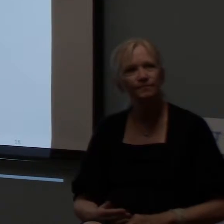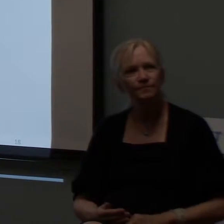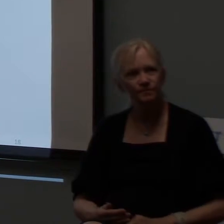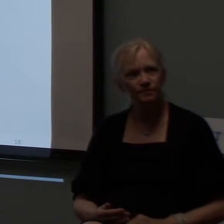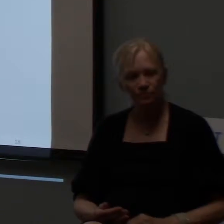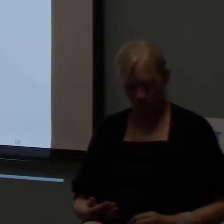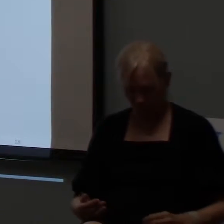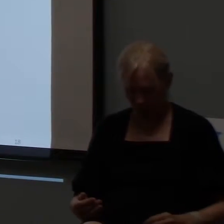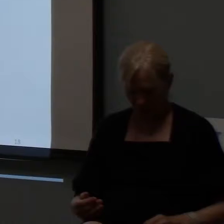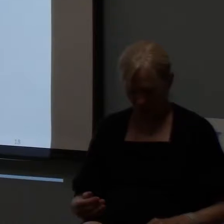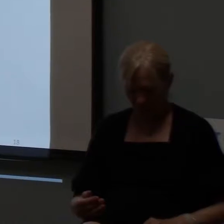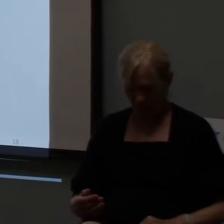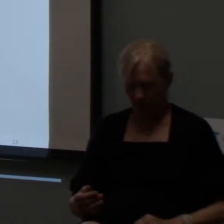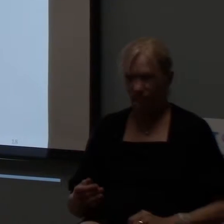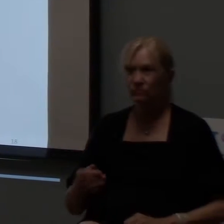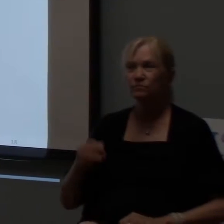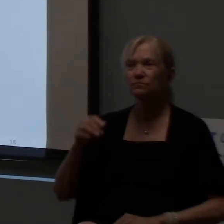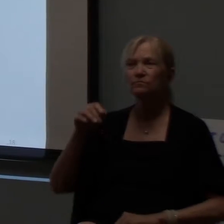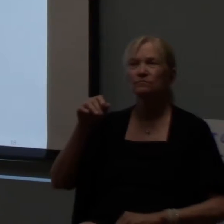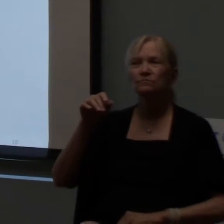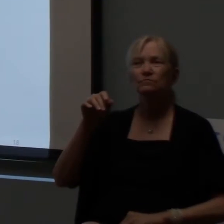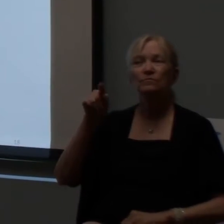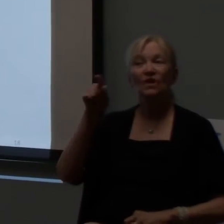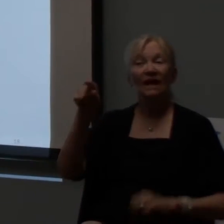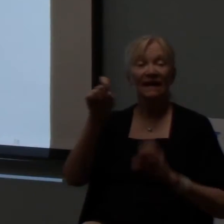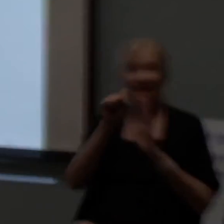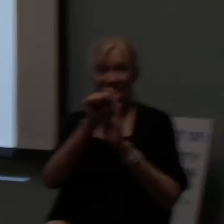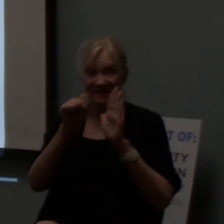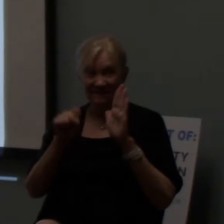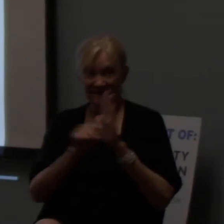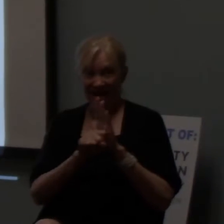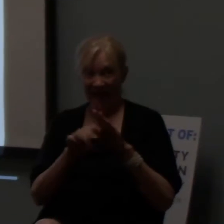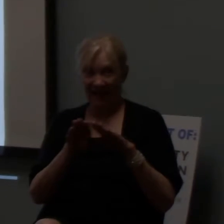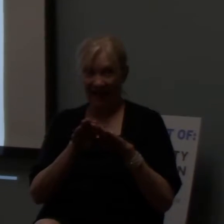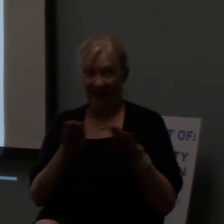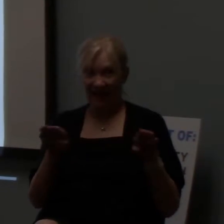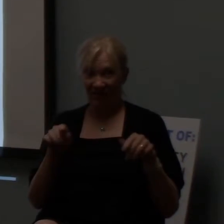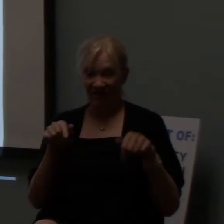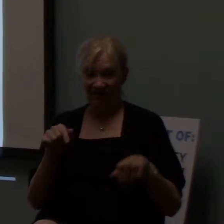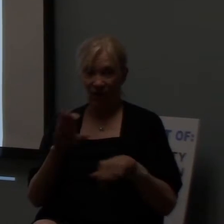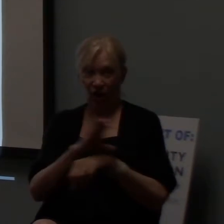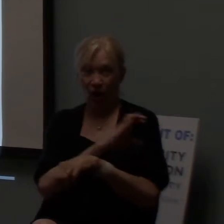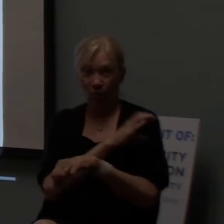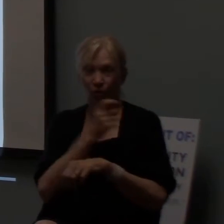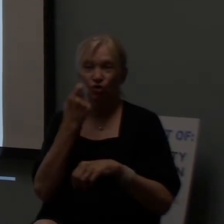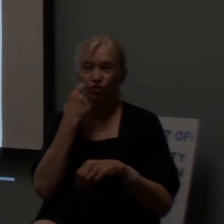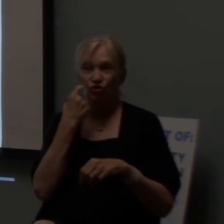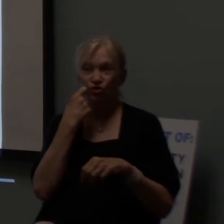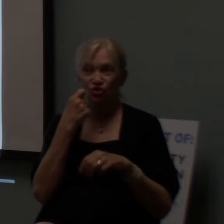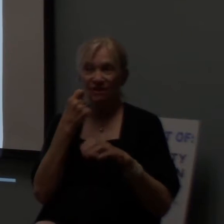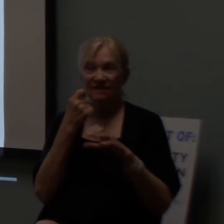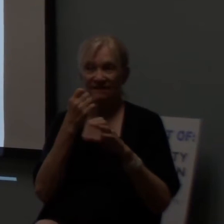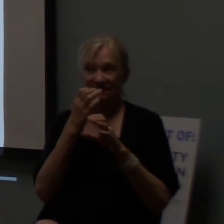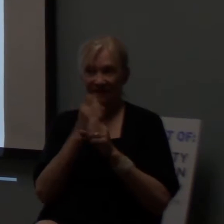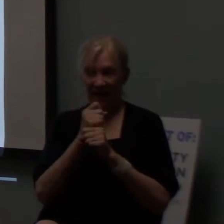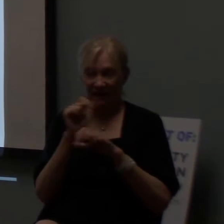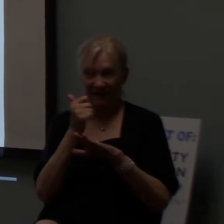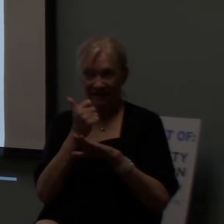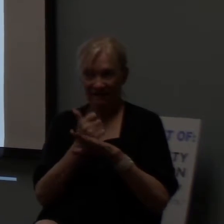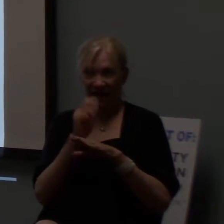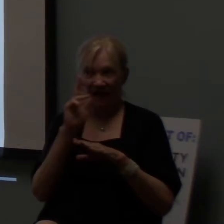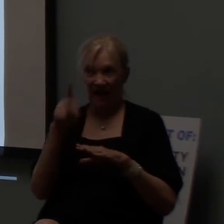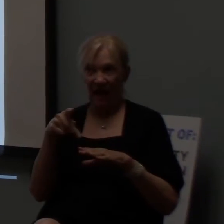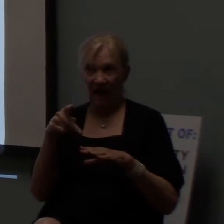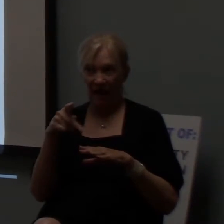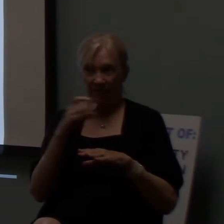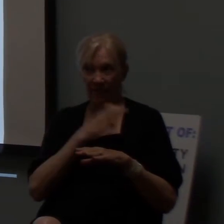Yes. I would point out that at the state level, Colorado just in this past has now set up commission,